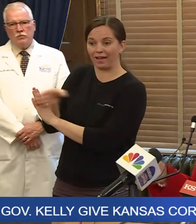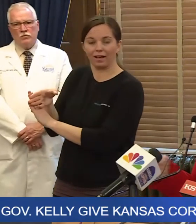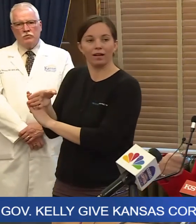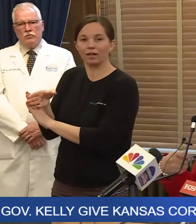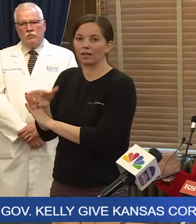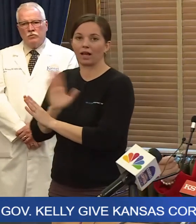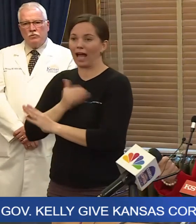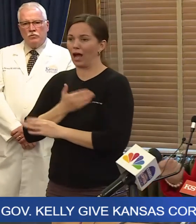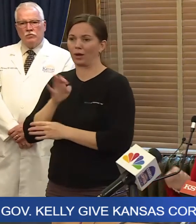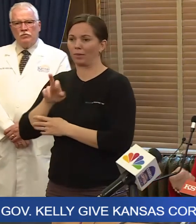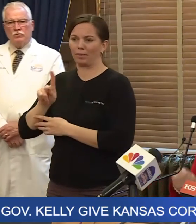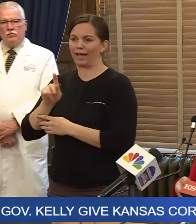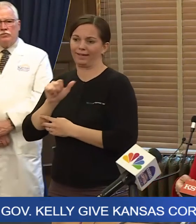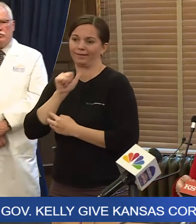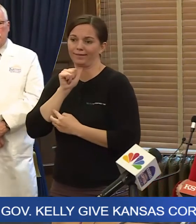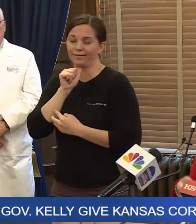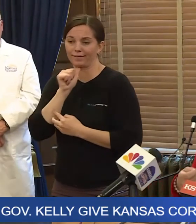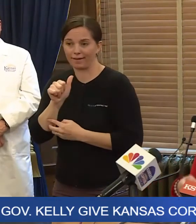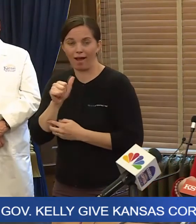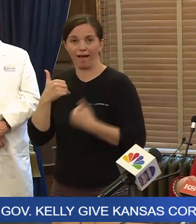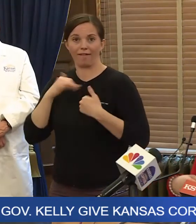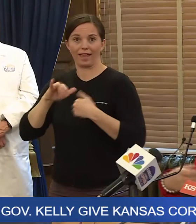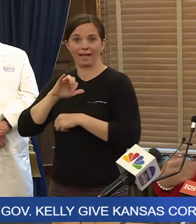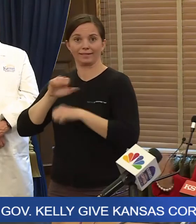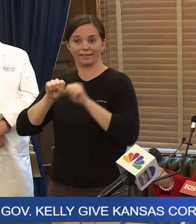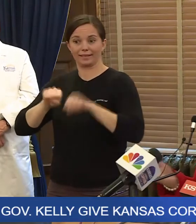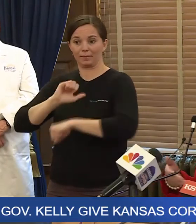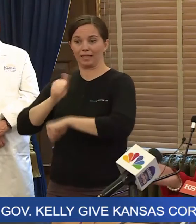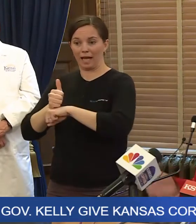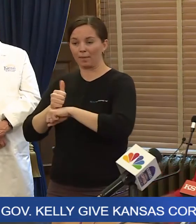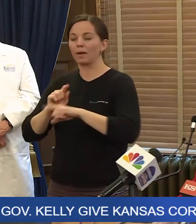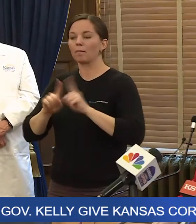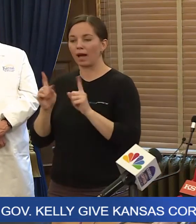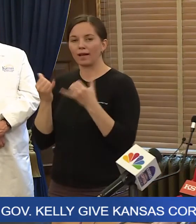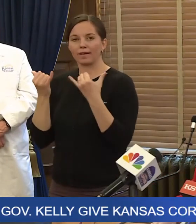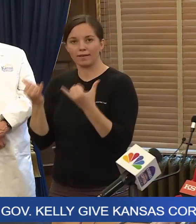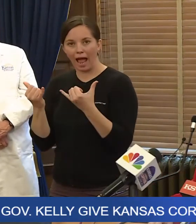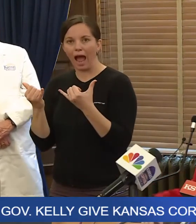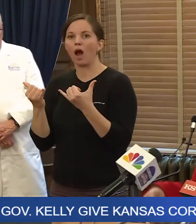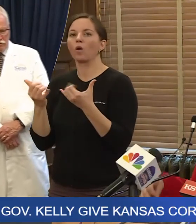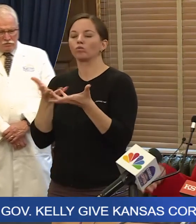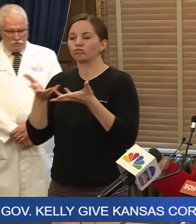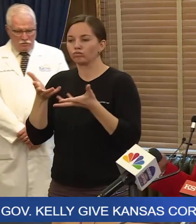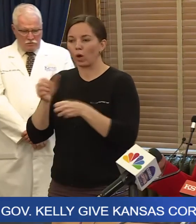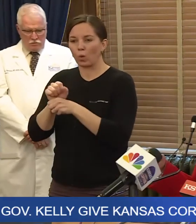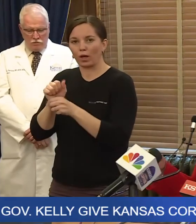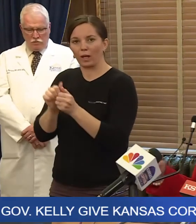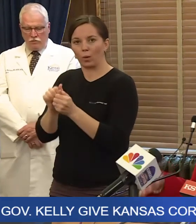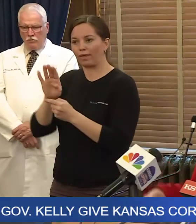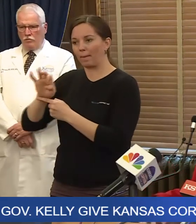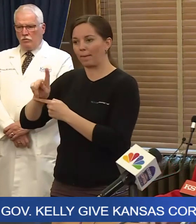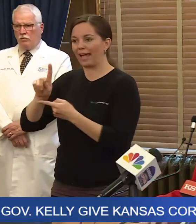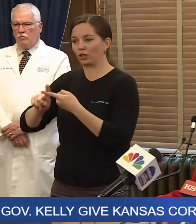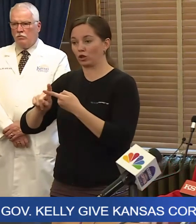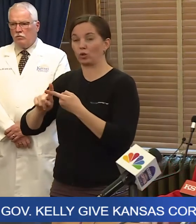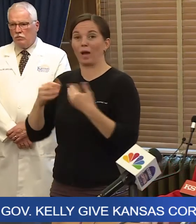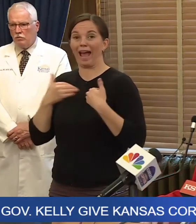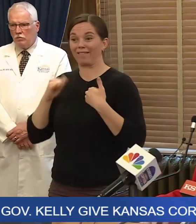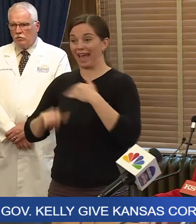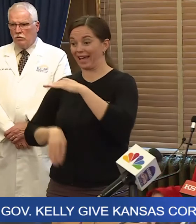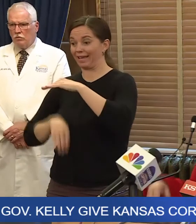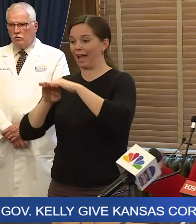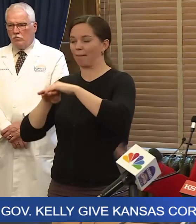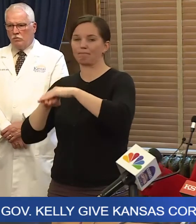that. So the good news is we found that problem, addressed it, and so we're working with the bank as we speak to lift that cap